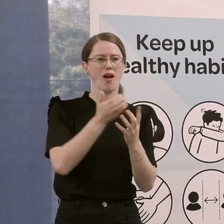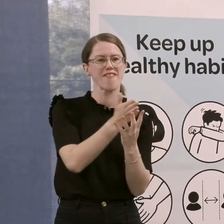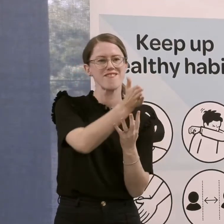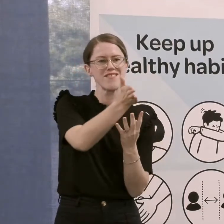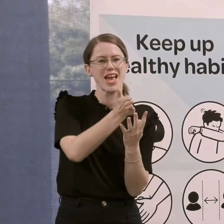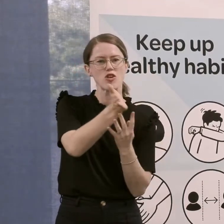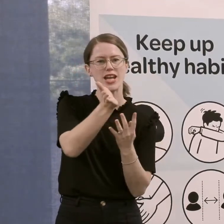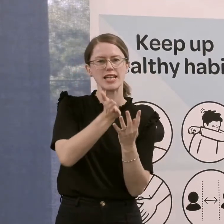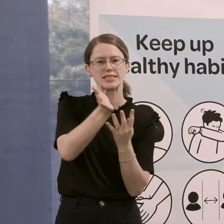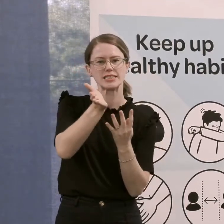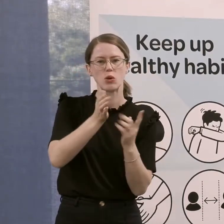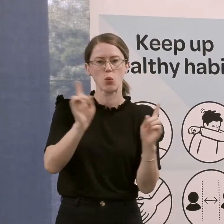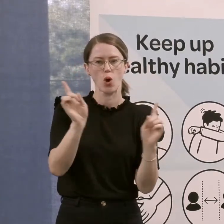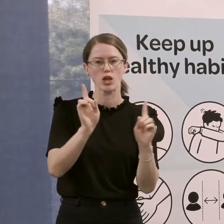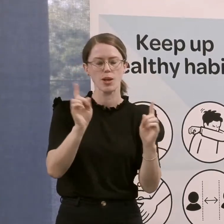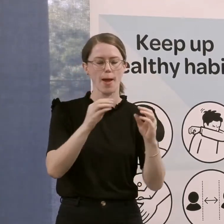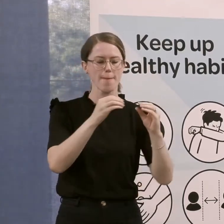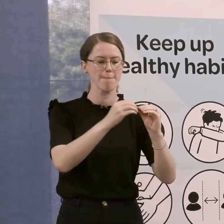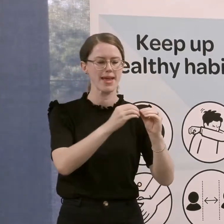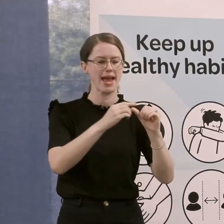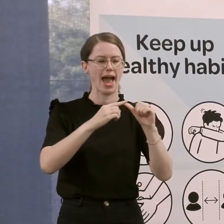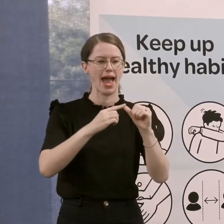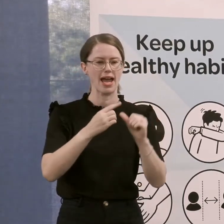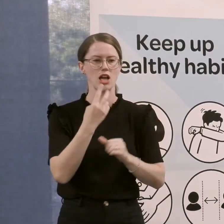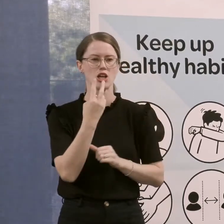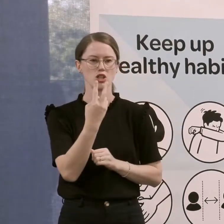driving most of that increase, is the